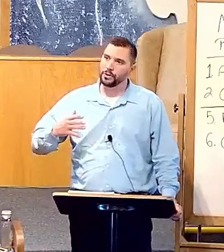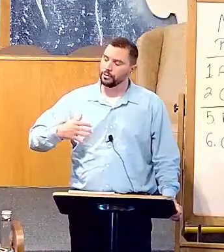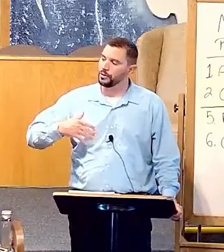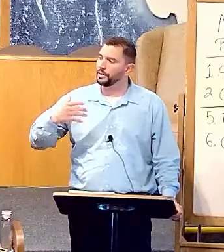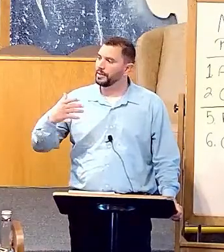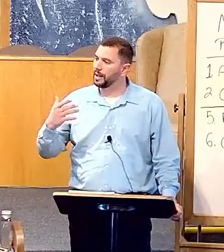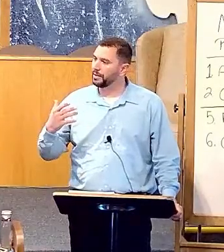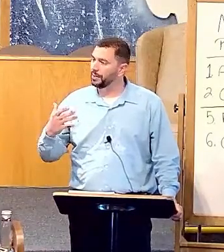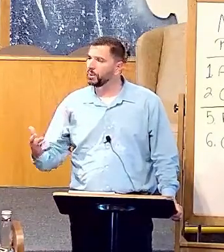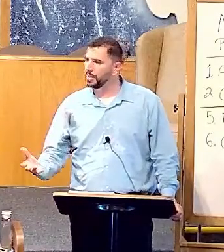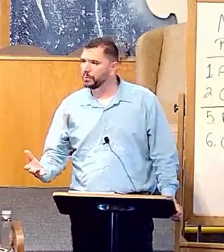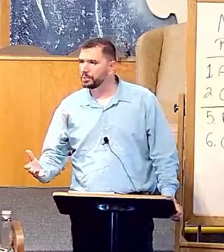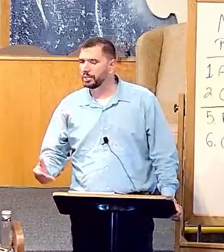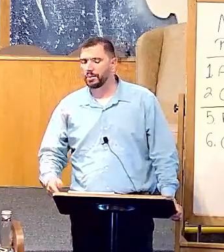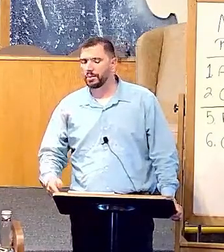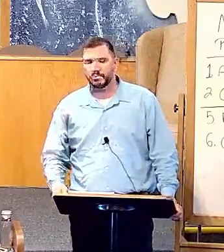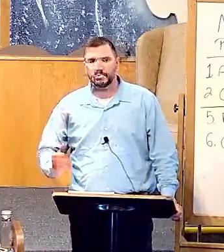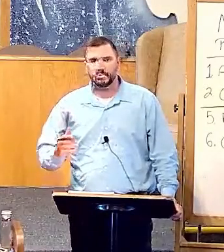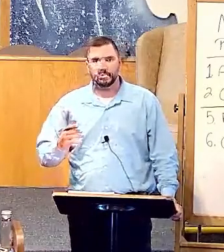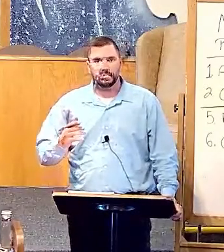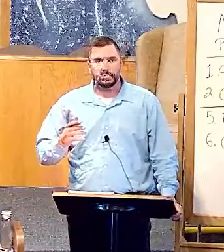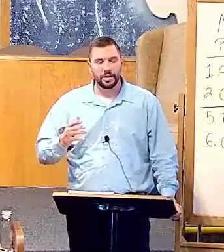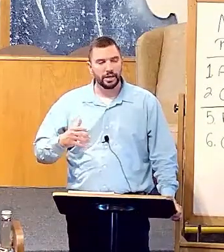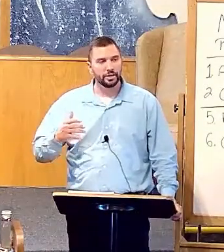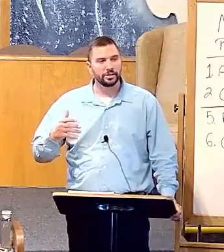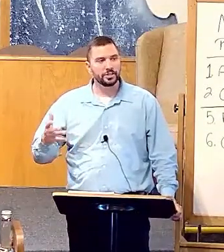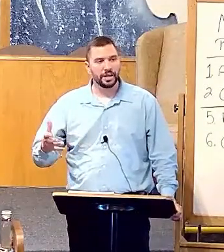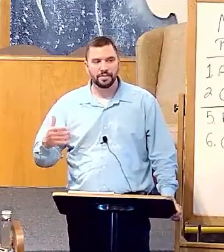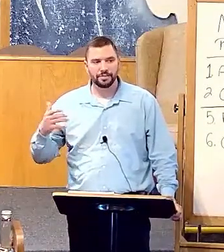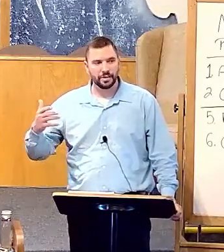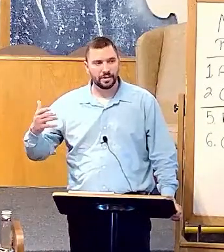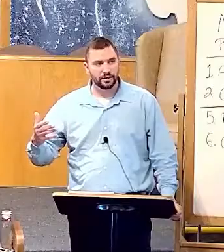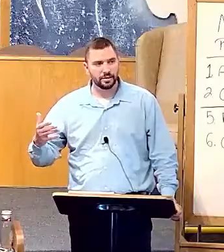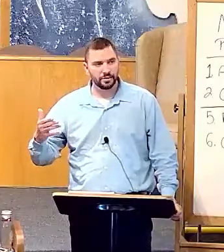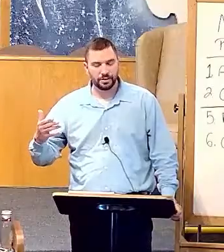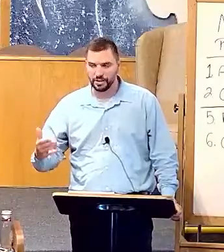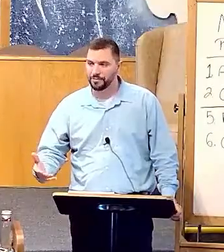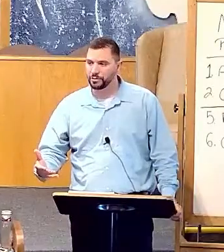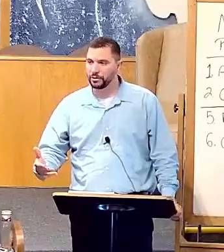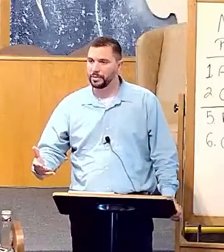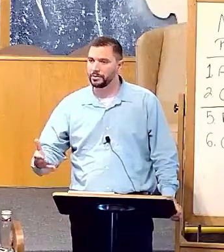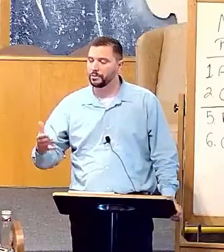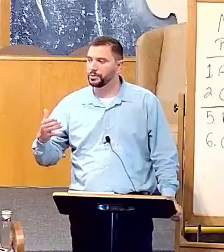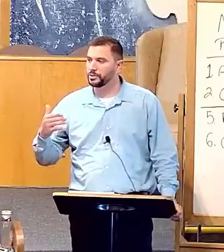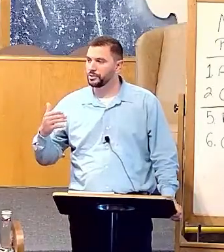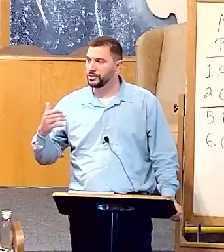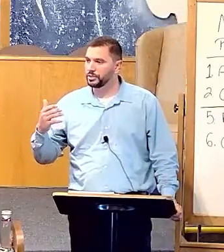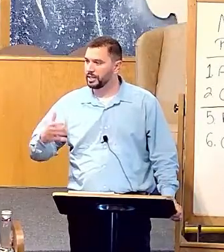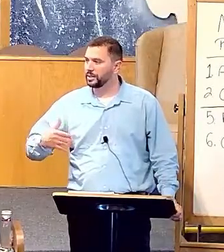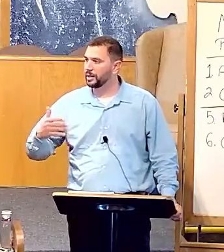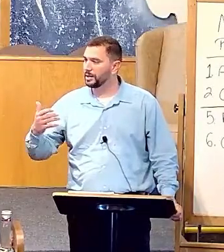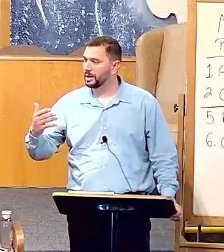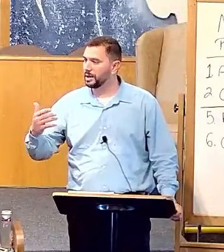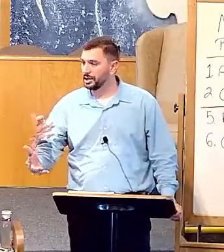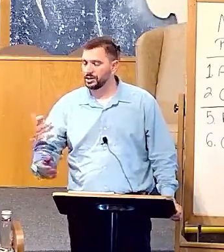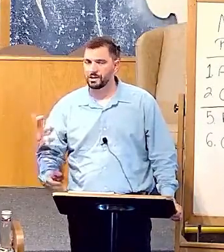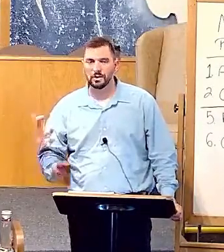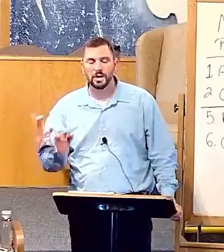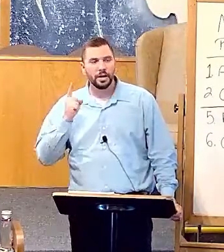learning their language, I'd rather err on the side of the deaf gentleman who is taking that time to teach it. So